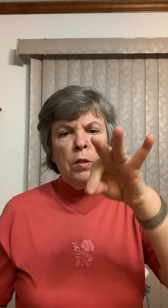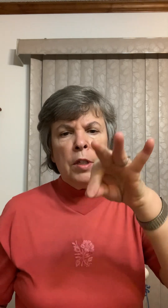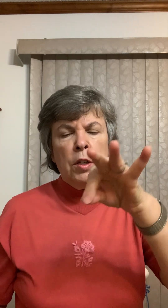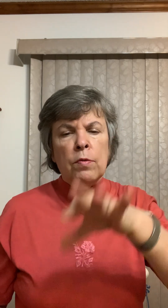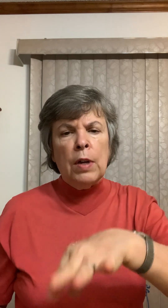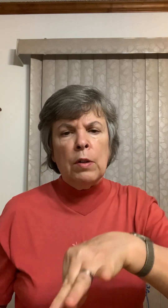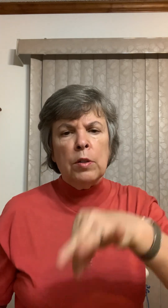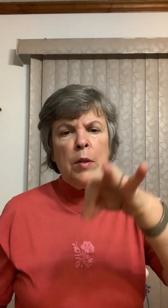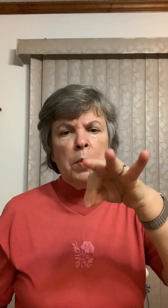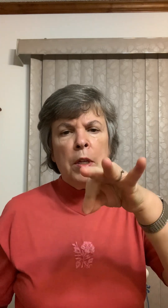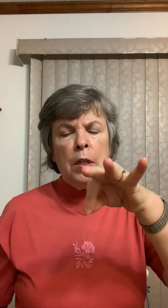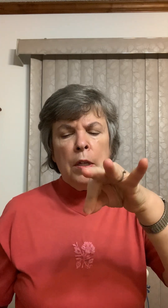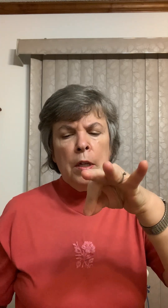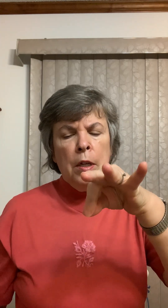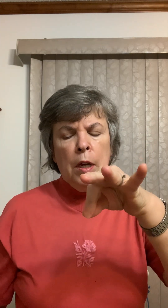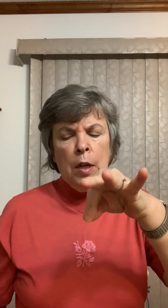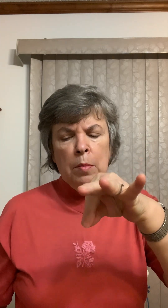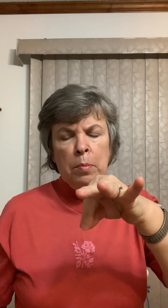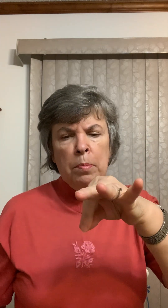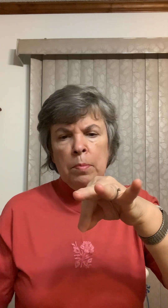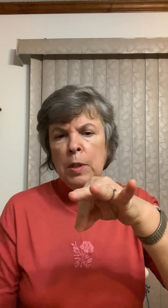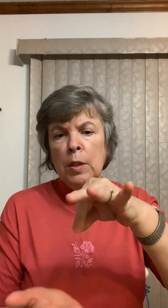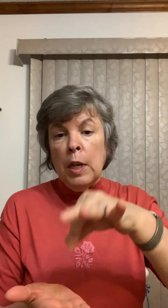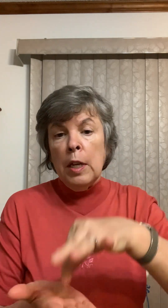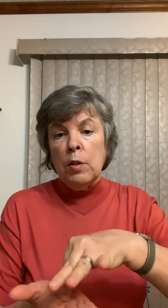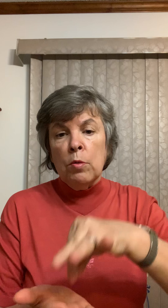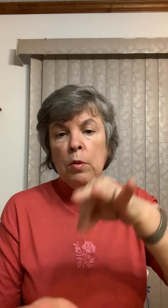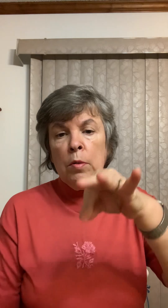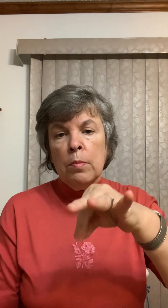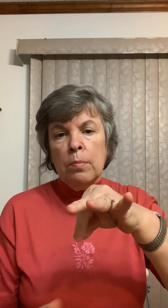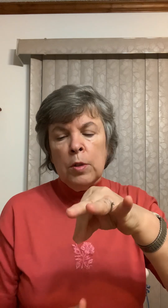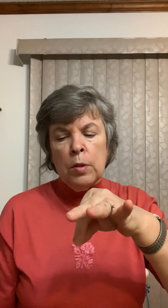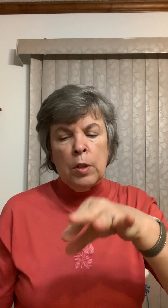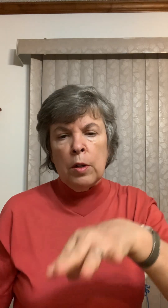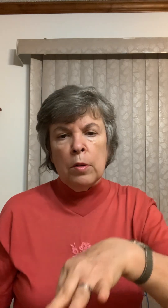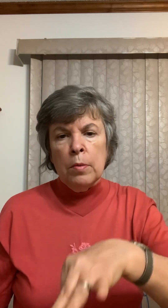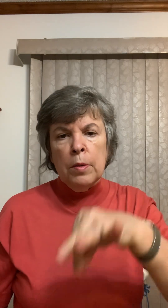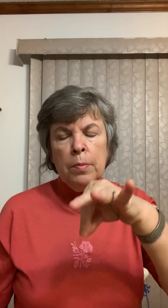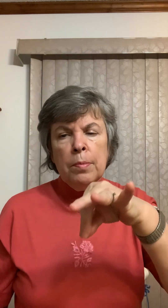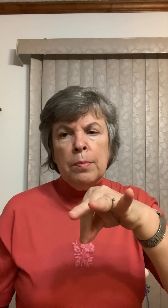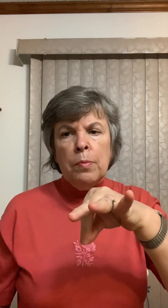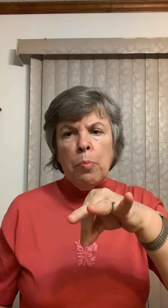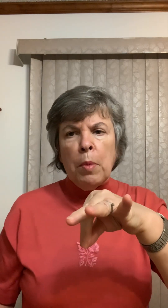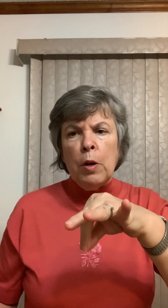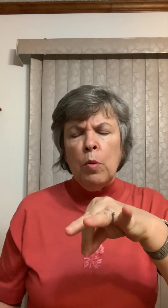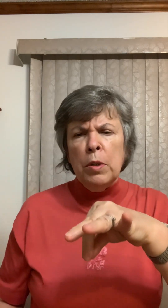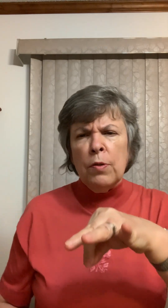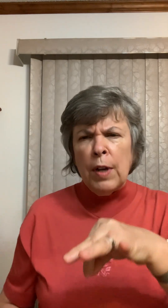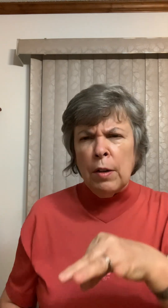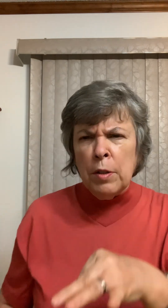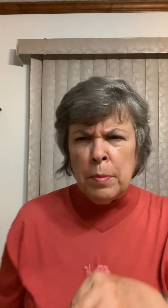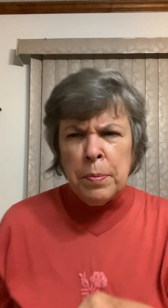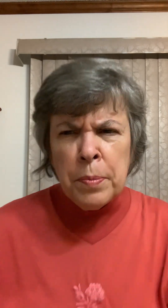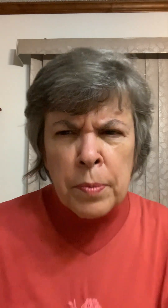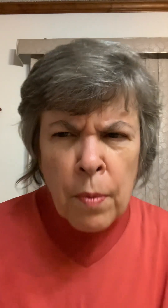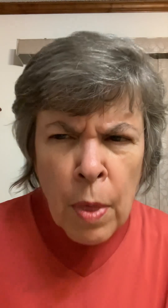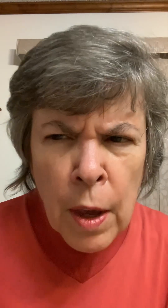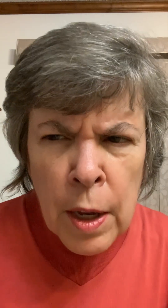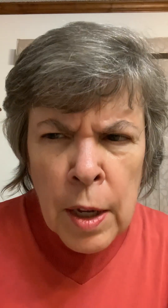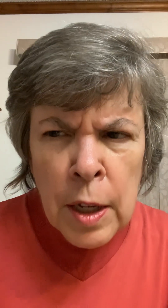like you found something in the hand or just there. My hope is found. He is